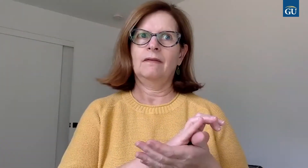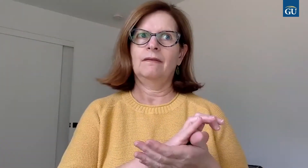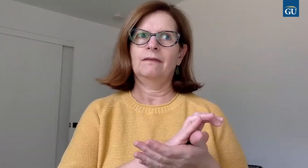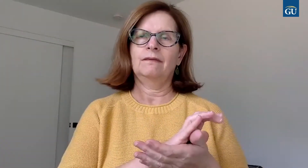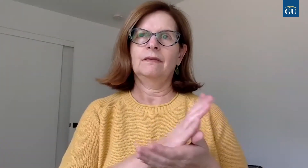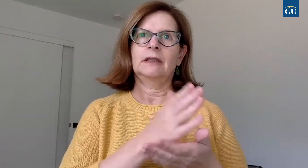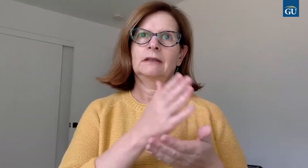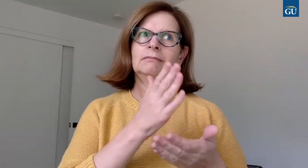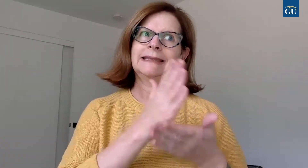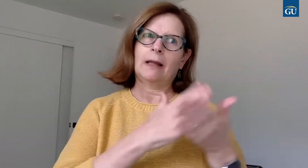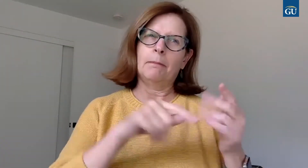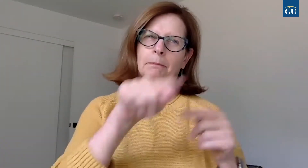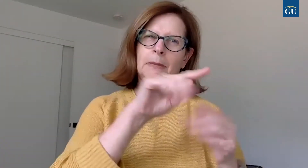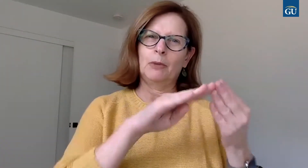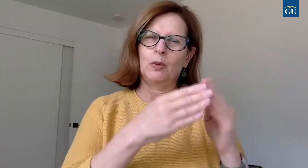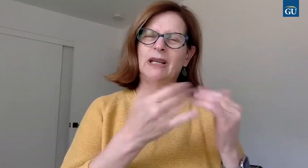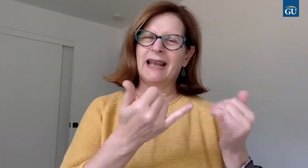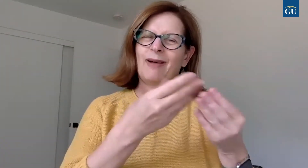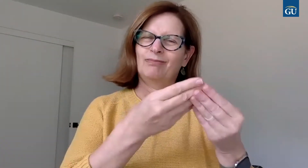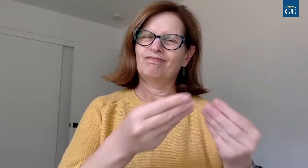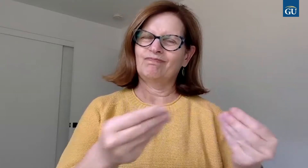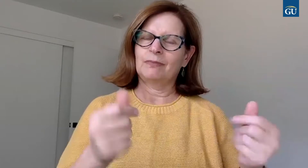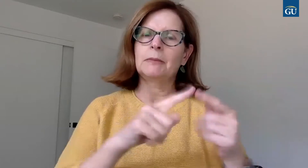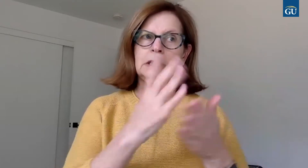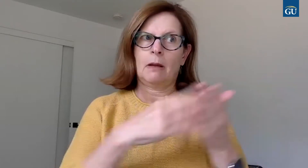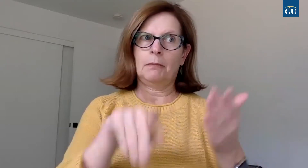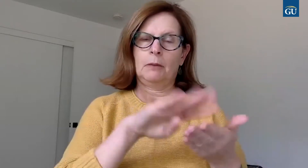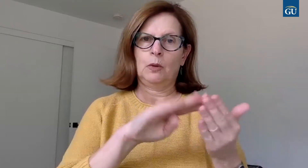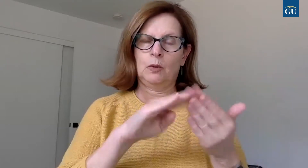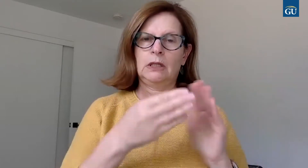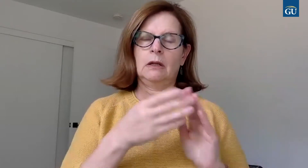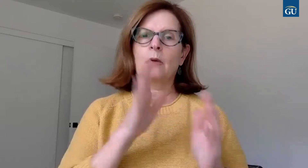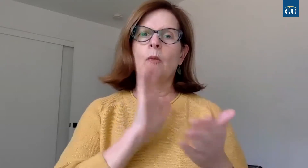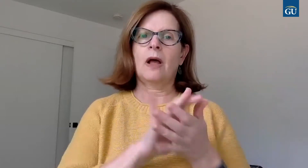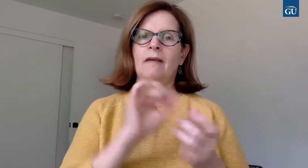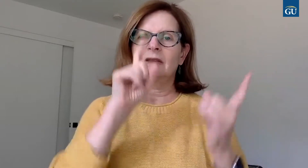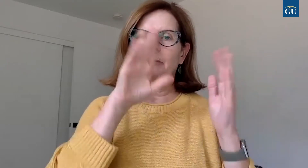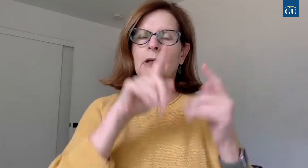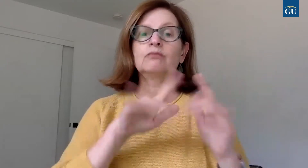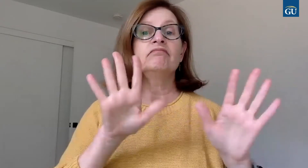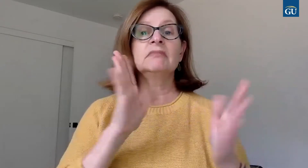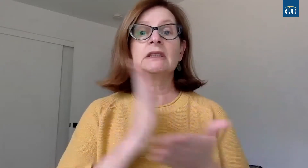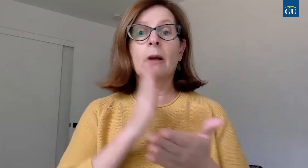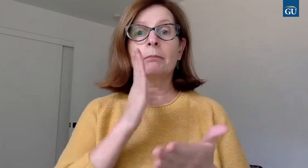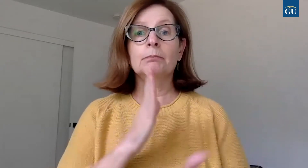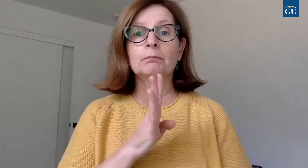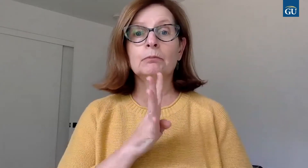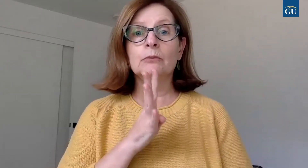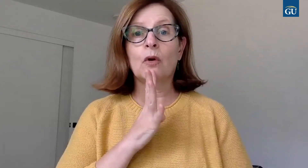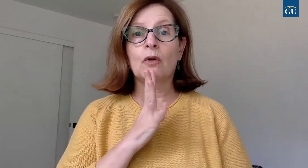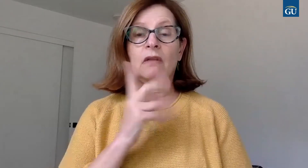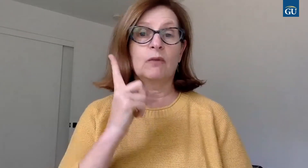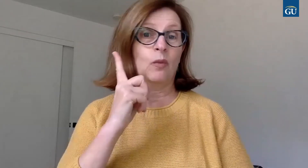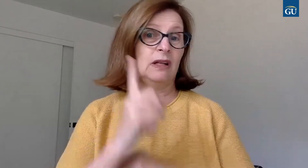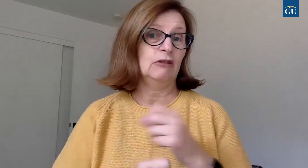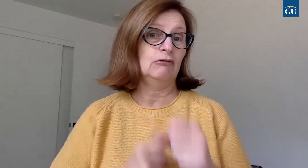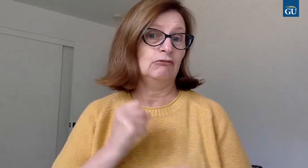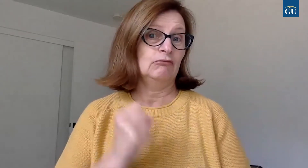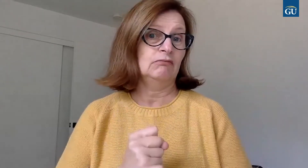If a woman were to become a widow, in some communities, they are expected to stop speaking for a year as a way to